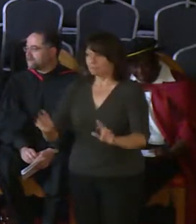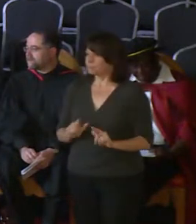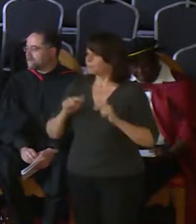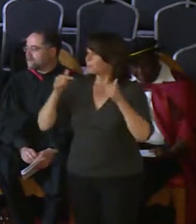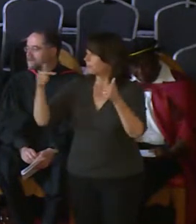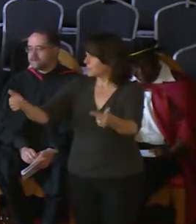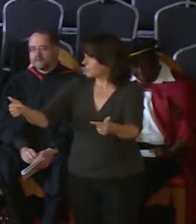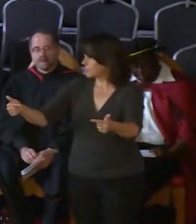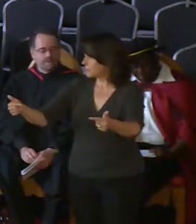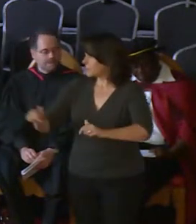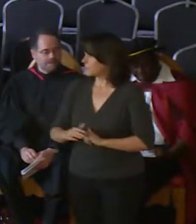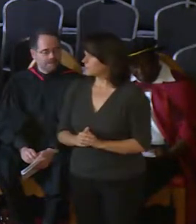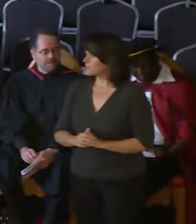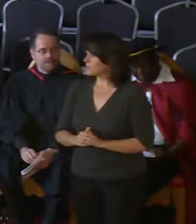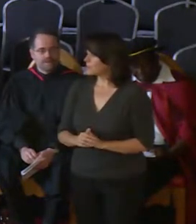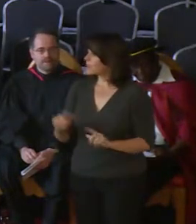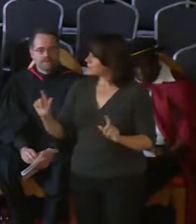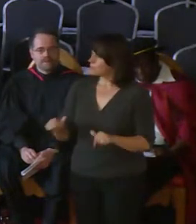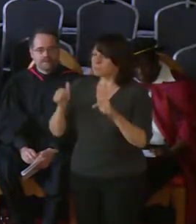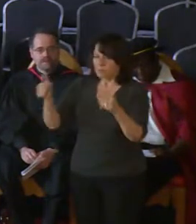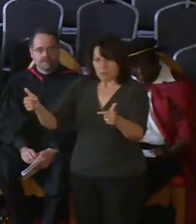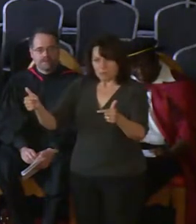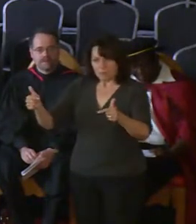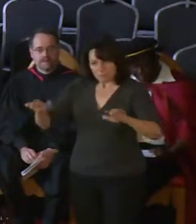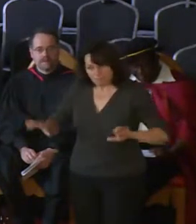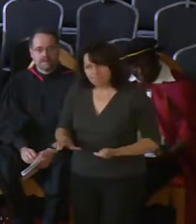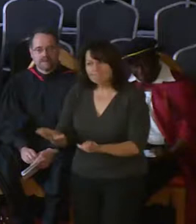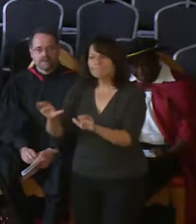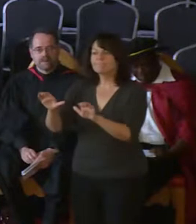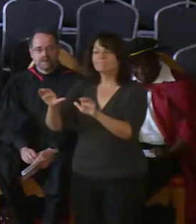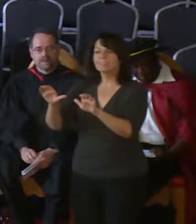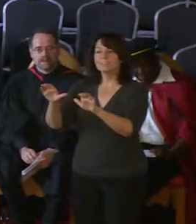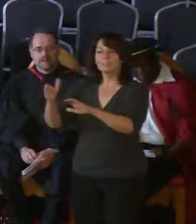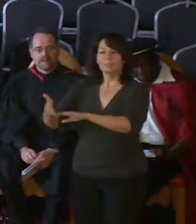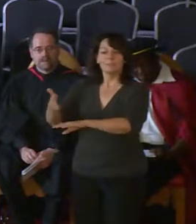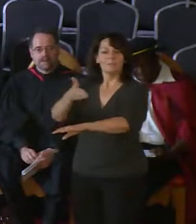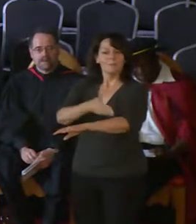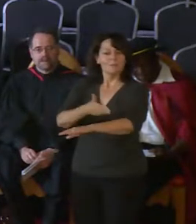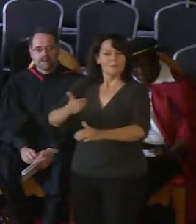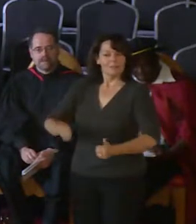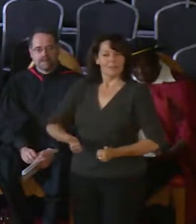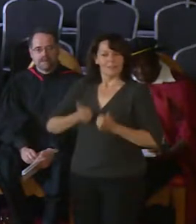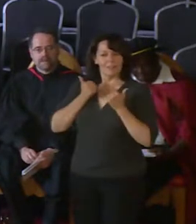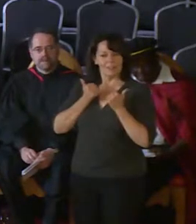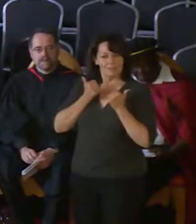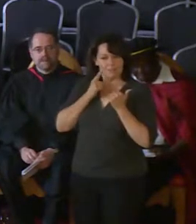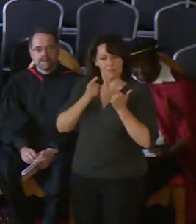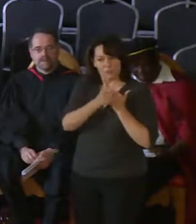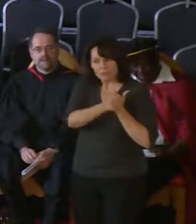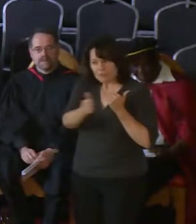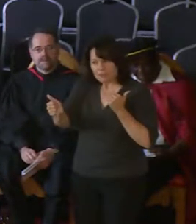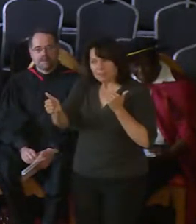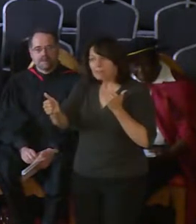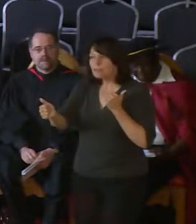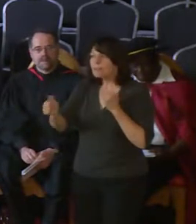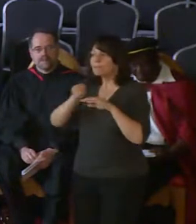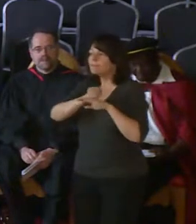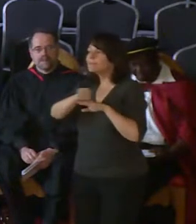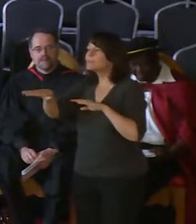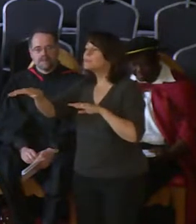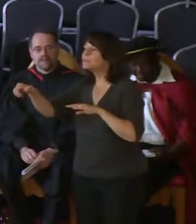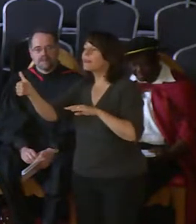turn. Your turn to make a difference and to improve life for ourselves and for